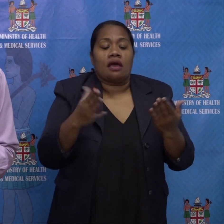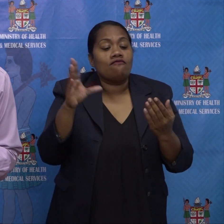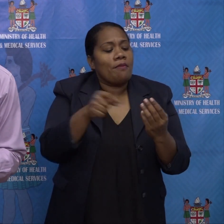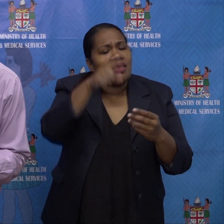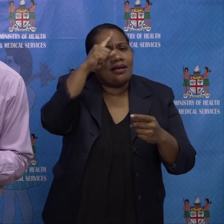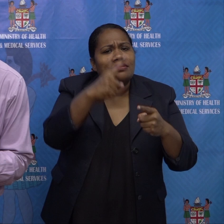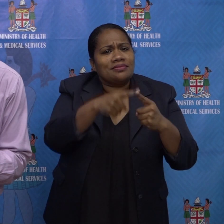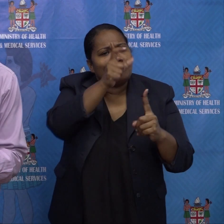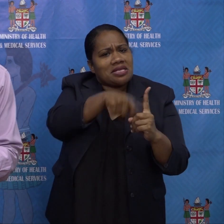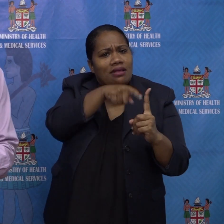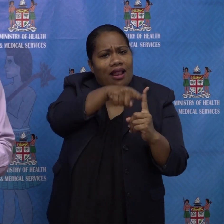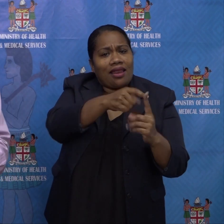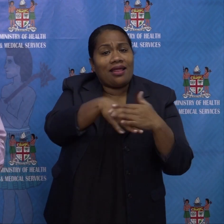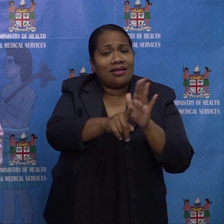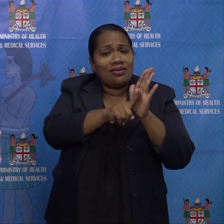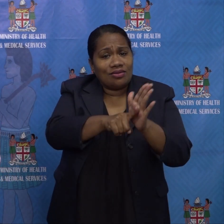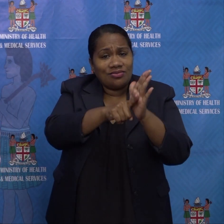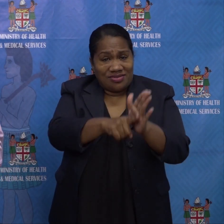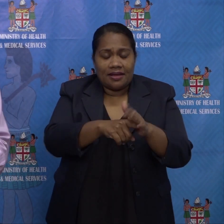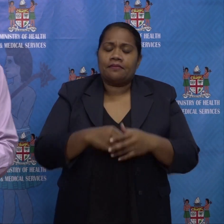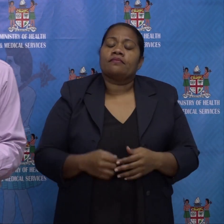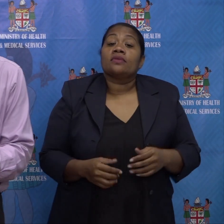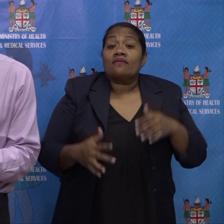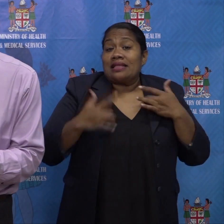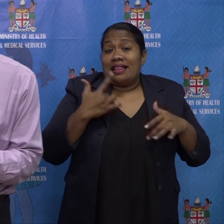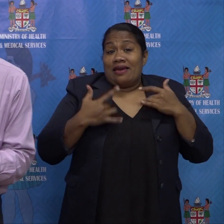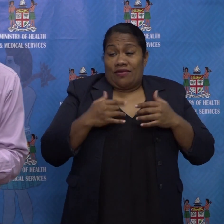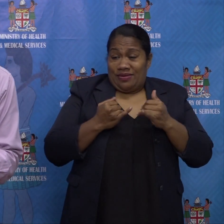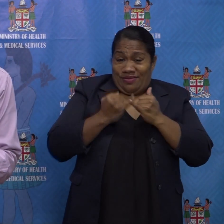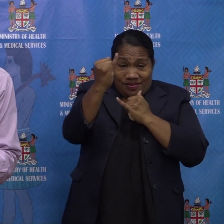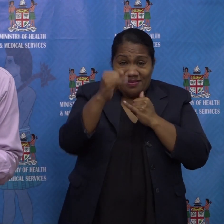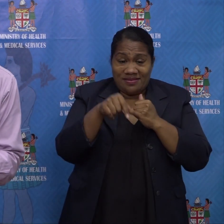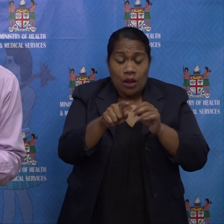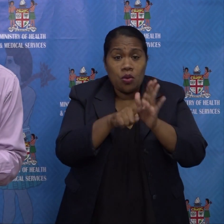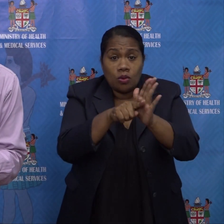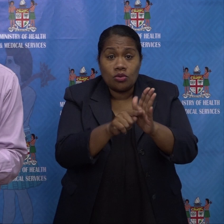In light of the severity of the situation in Lota Hospital, the ministry's